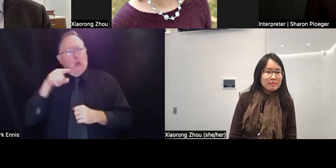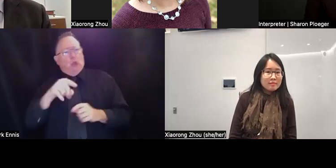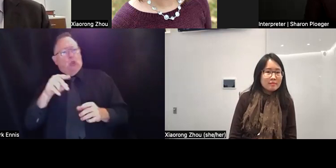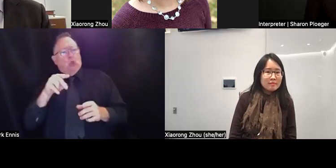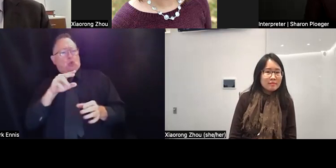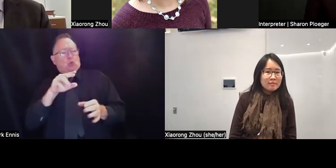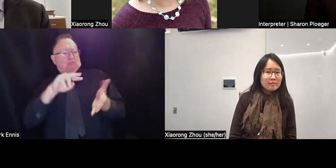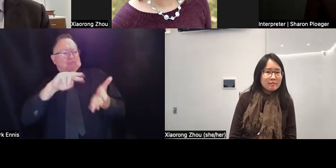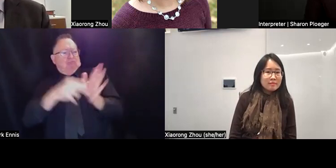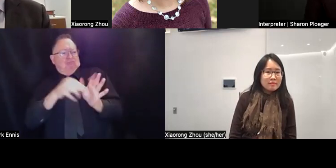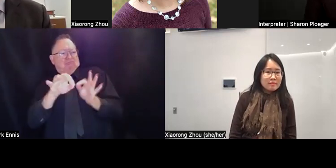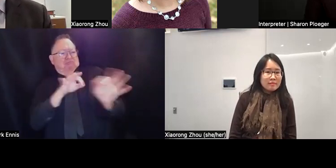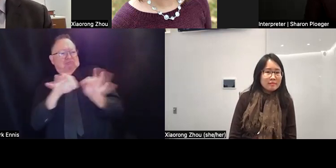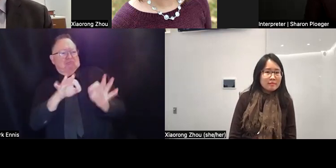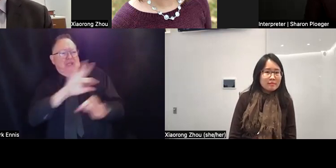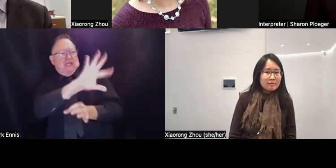education?